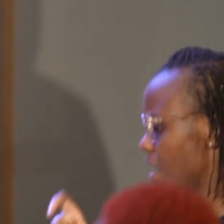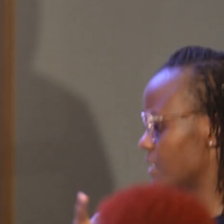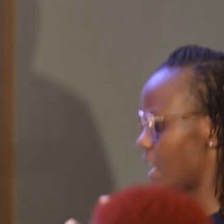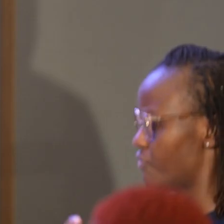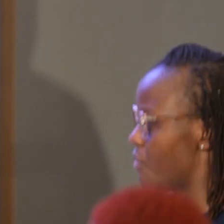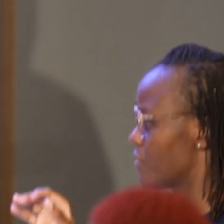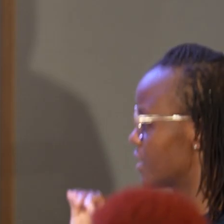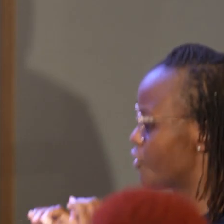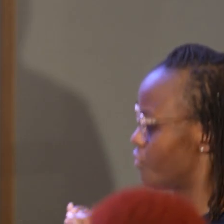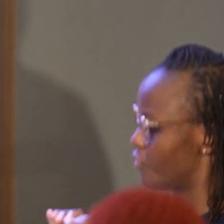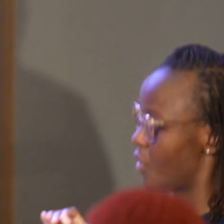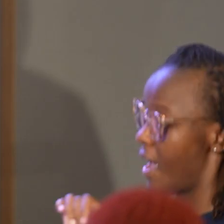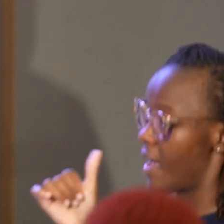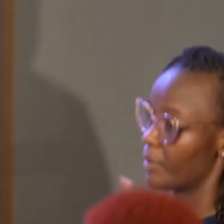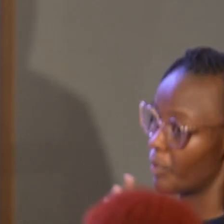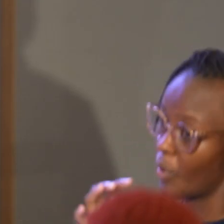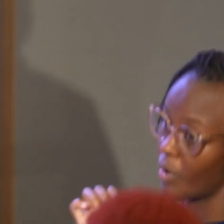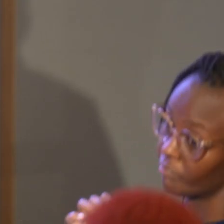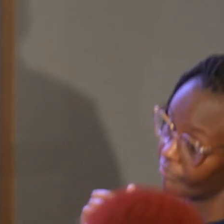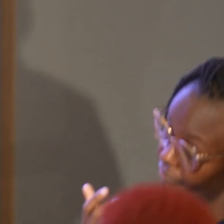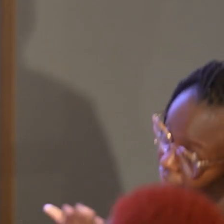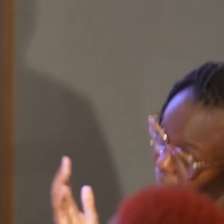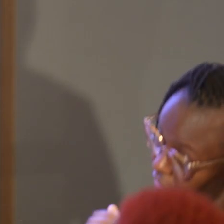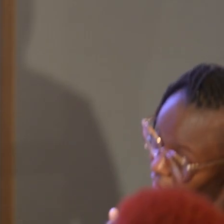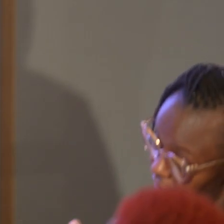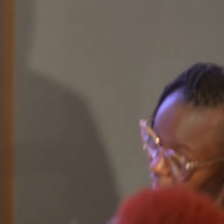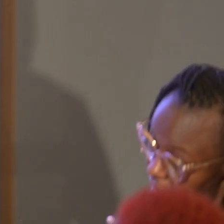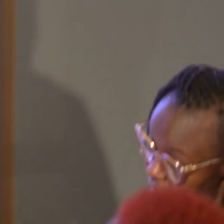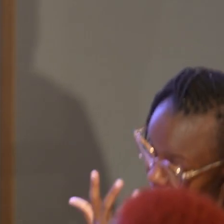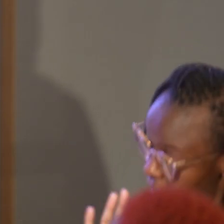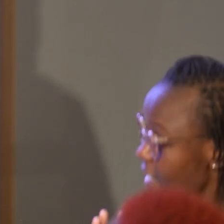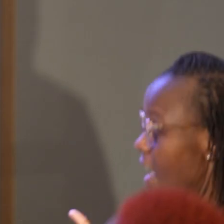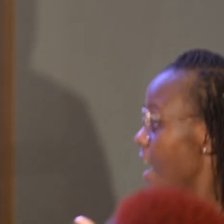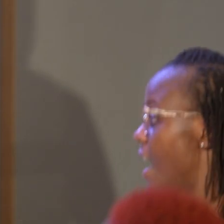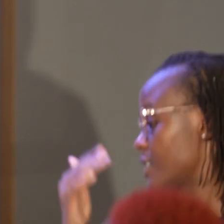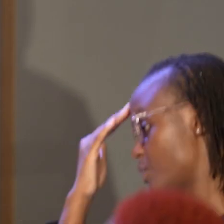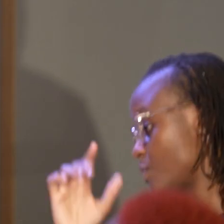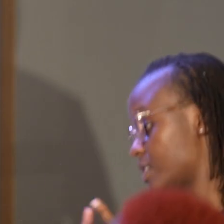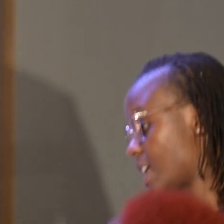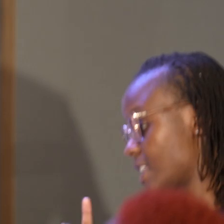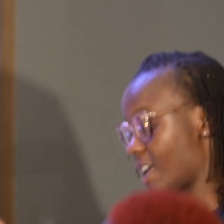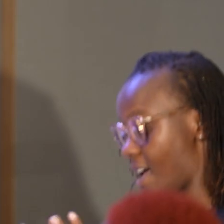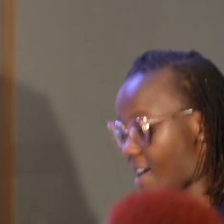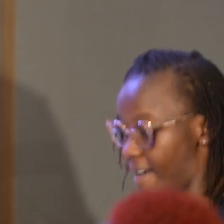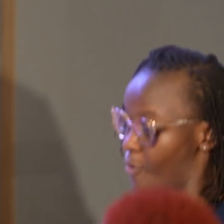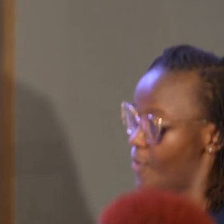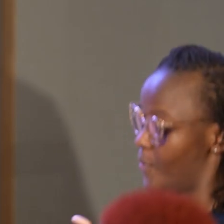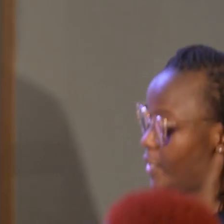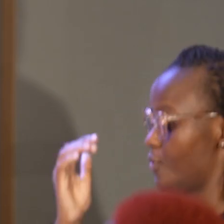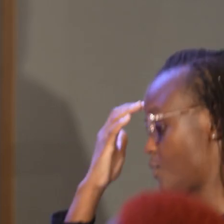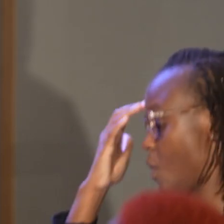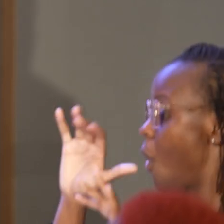zero. Other people have already led the way. We know how a standard should look like, or at least the